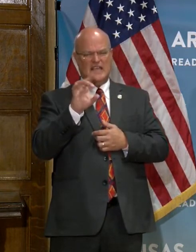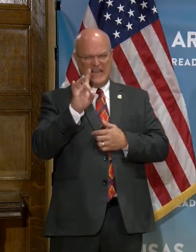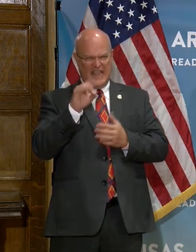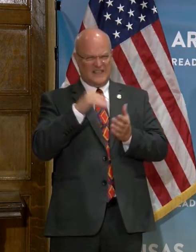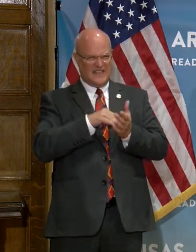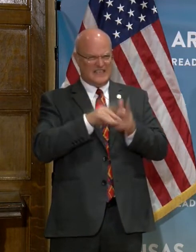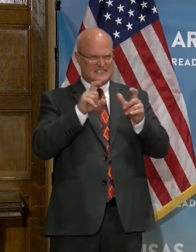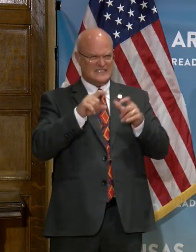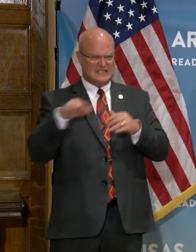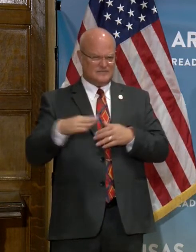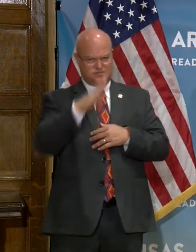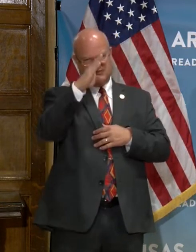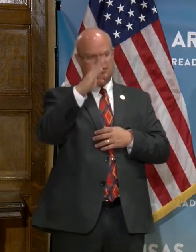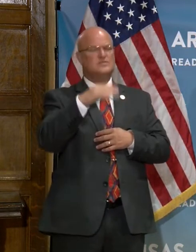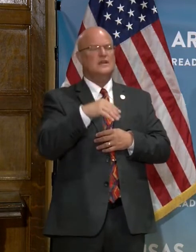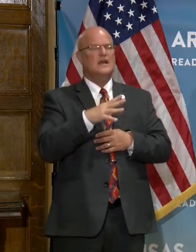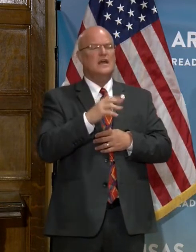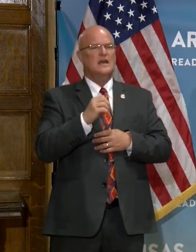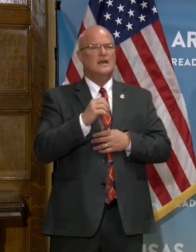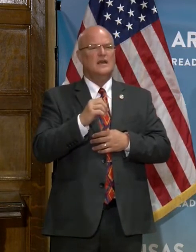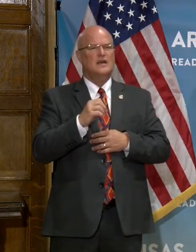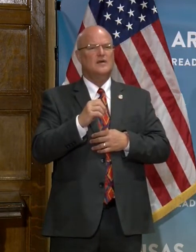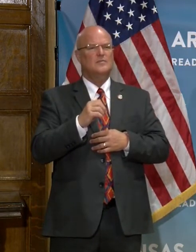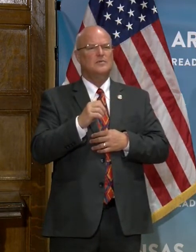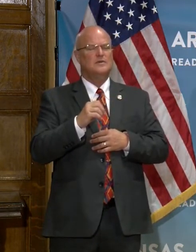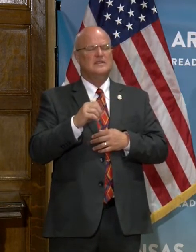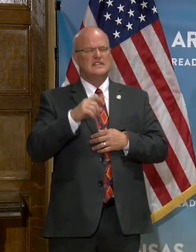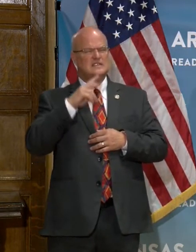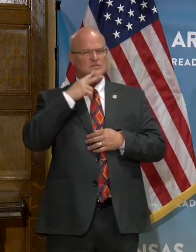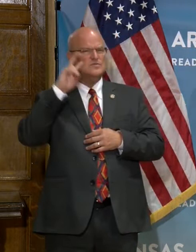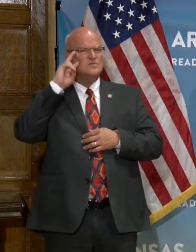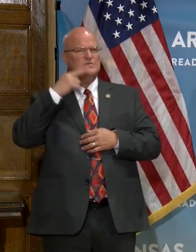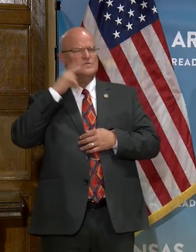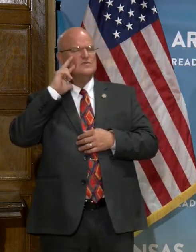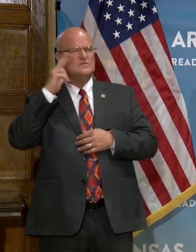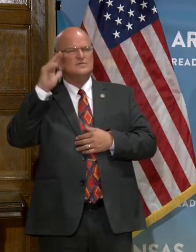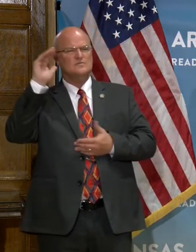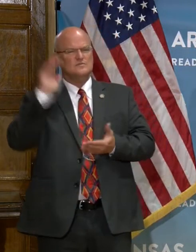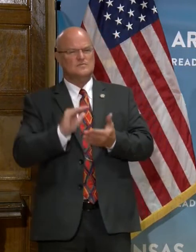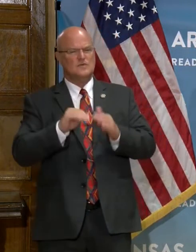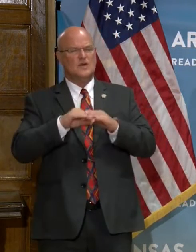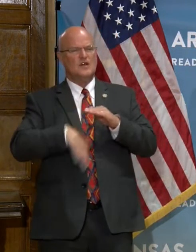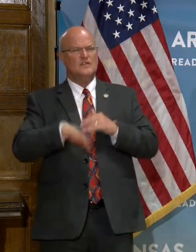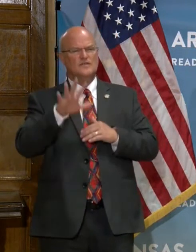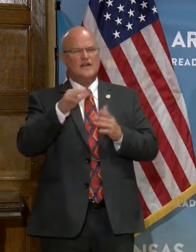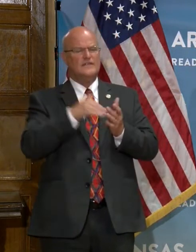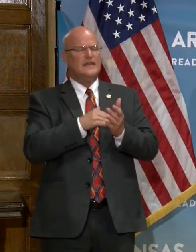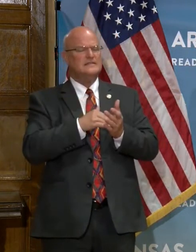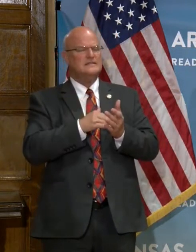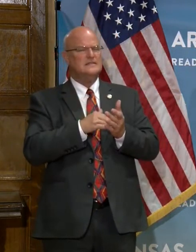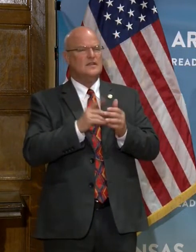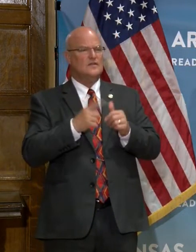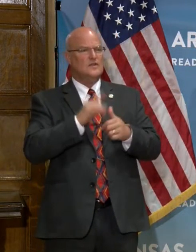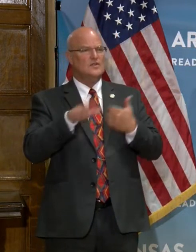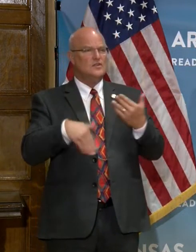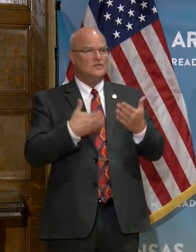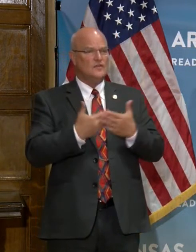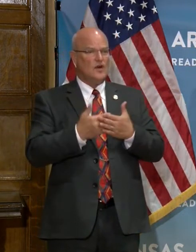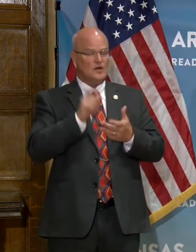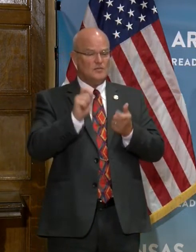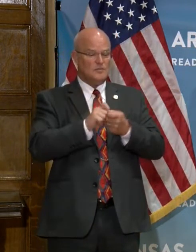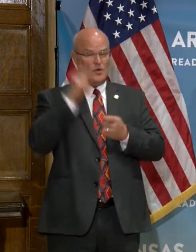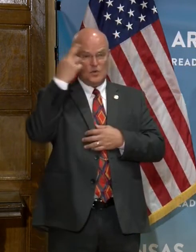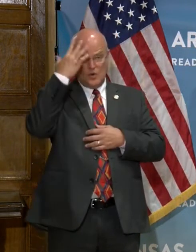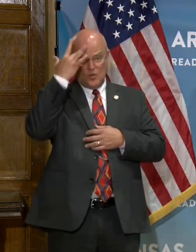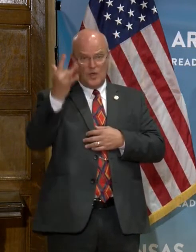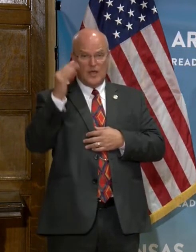8,000 tests, and then yesterday it was down under 5,000. So given that, first of all, is there any specific reason